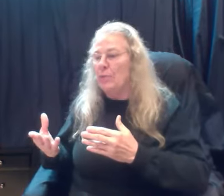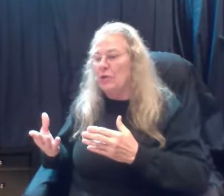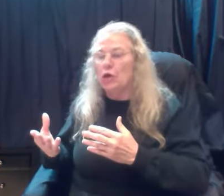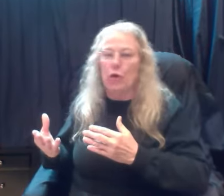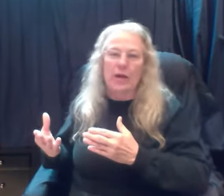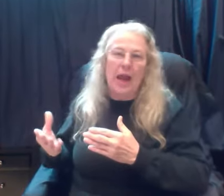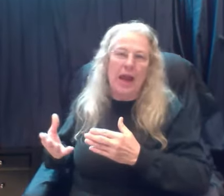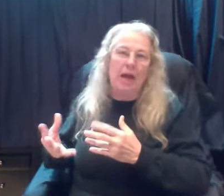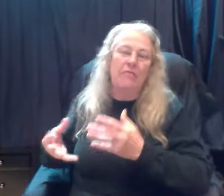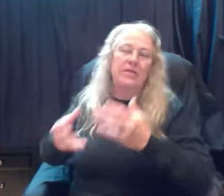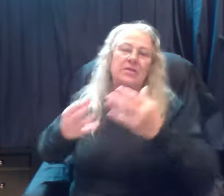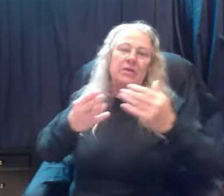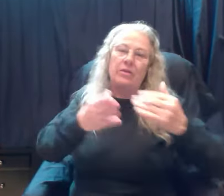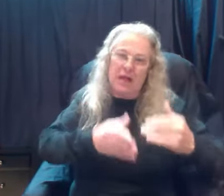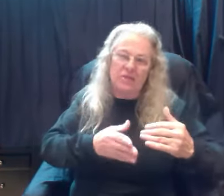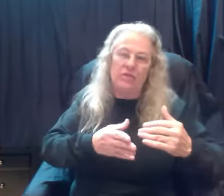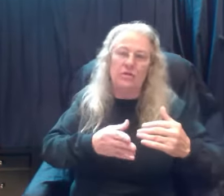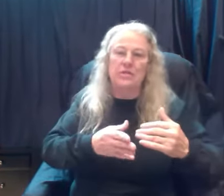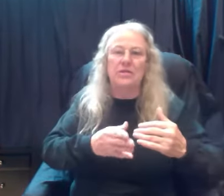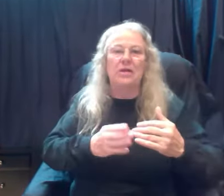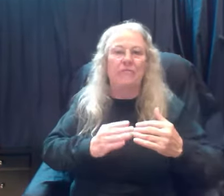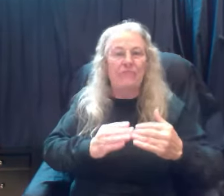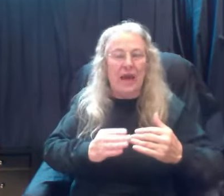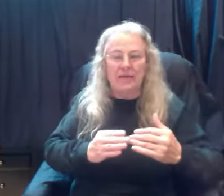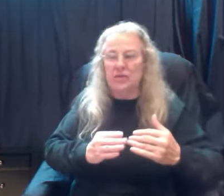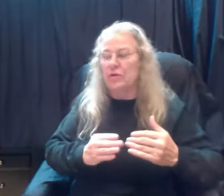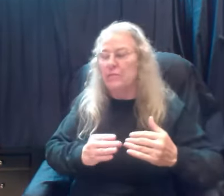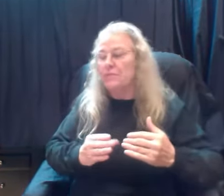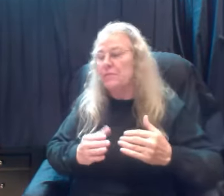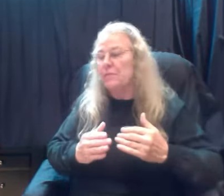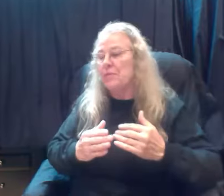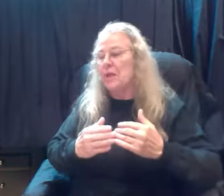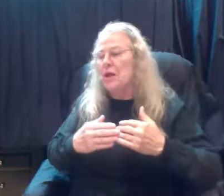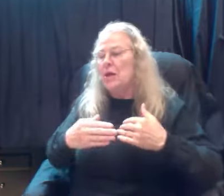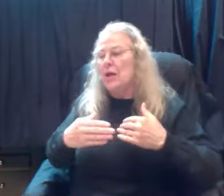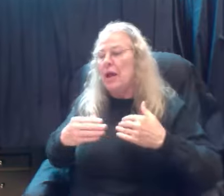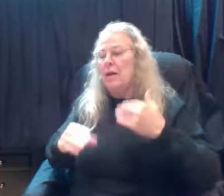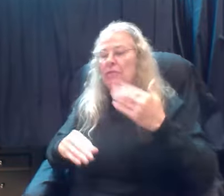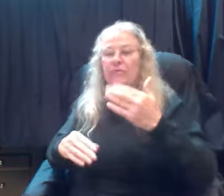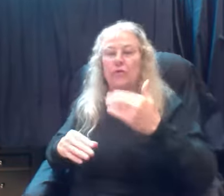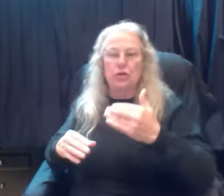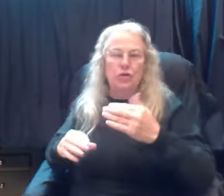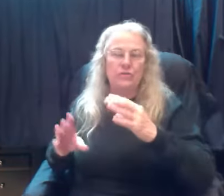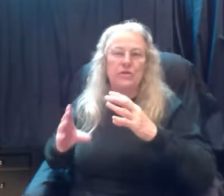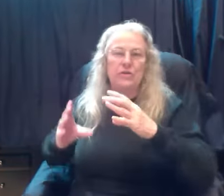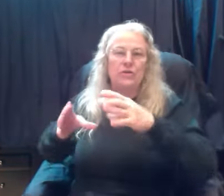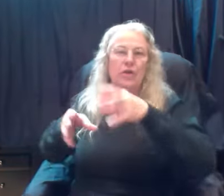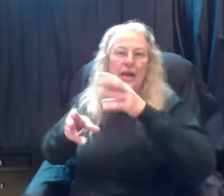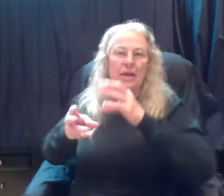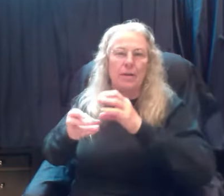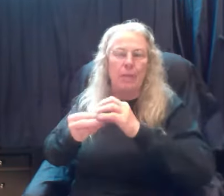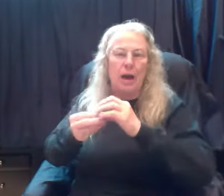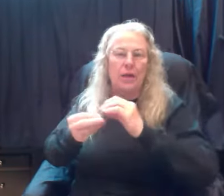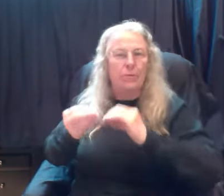you're going to have is the last verse is a little faster. The first two verses are like combined before